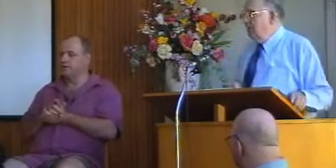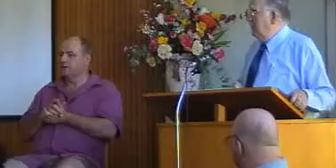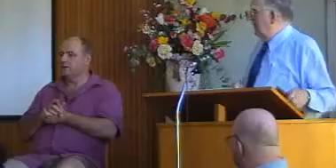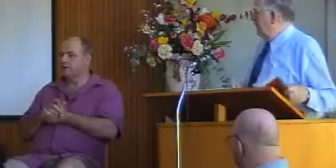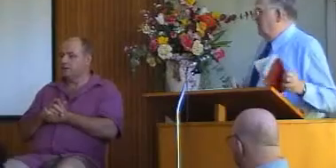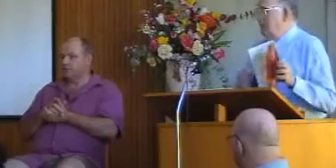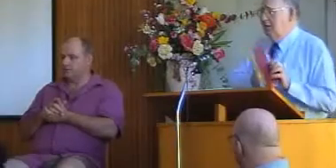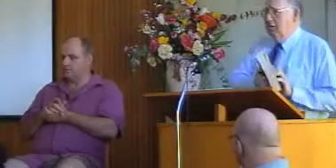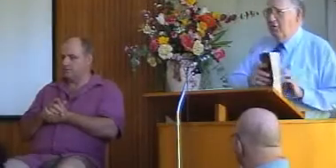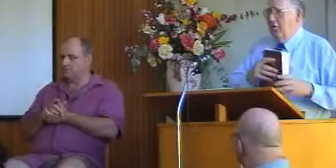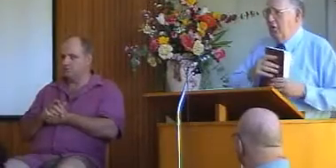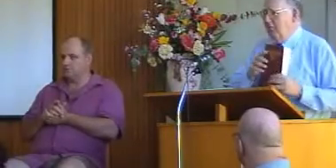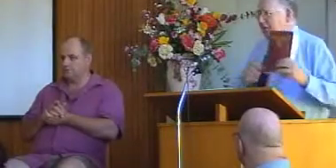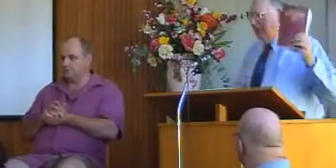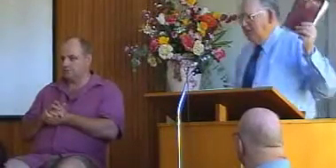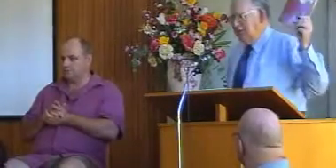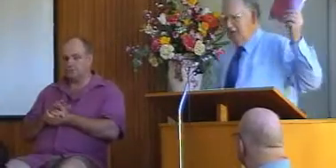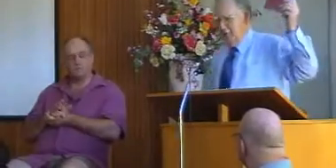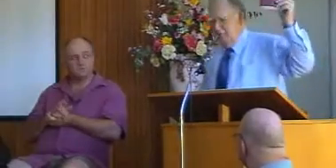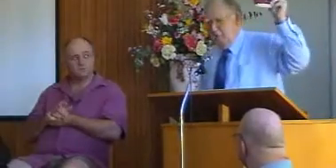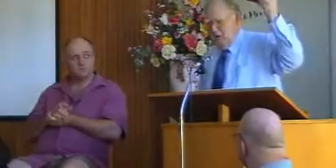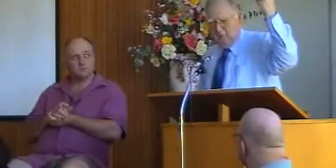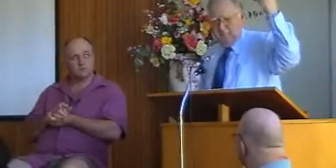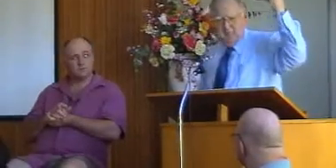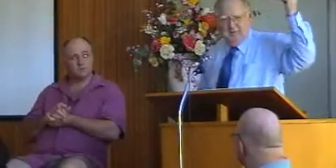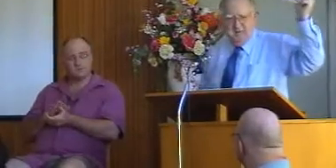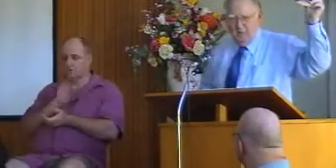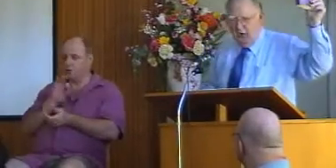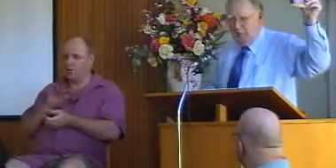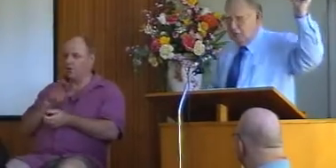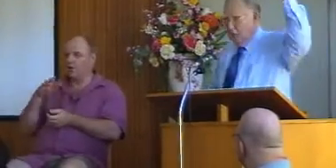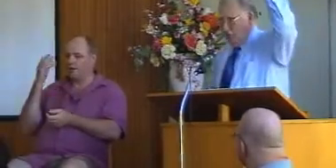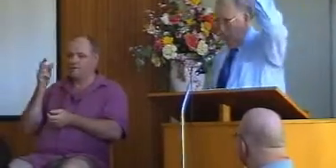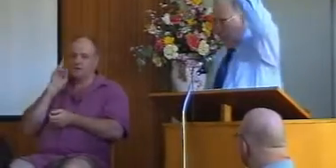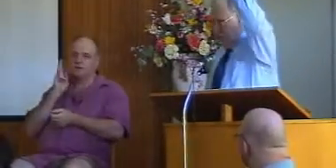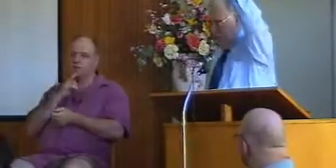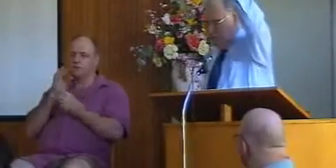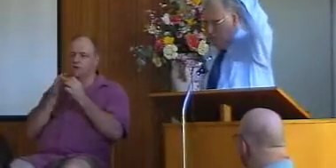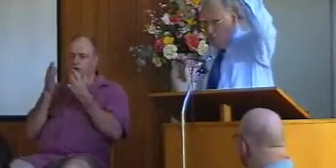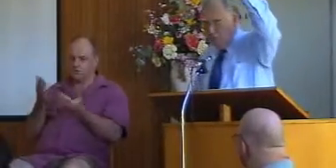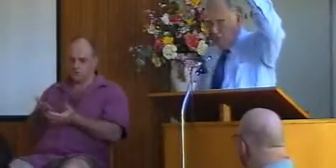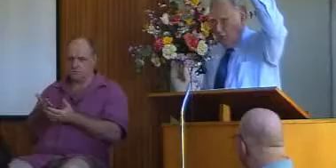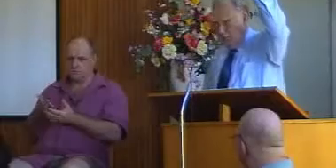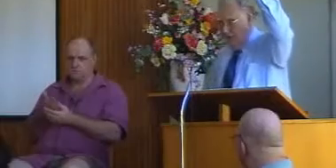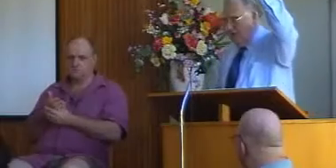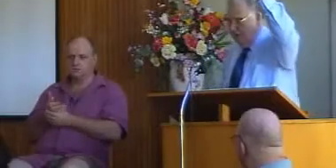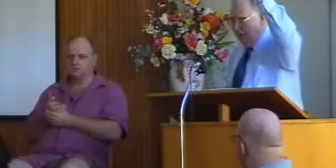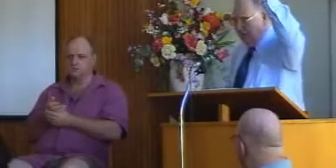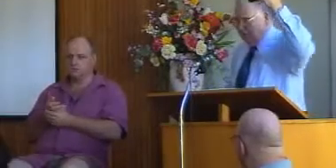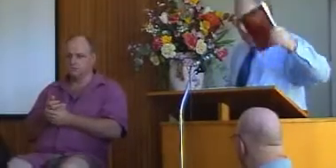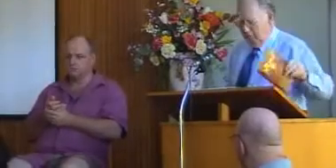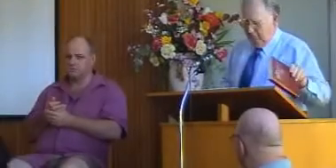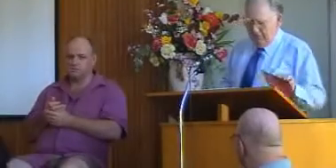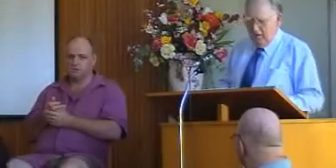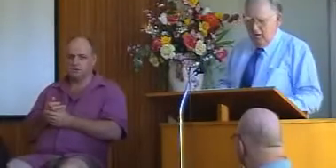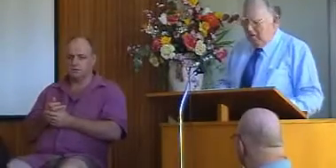Now, not all of you have a deaf Bible. We often talk, we'll introduce and talk using the